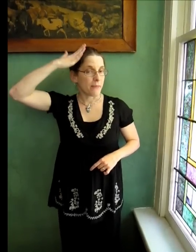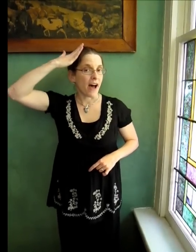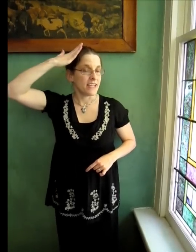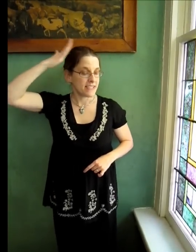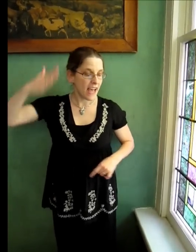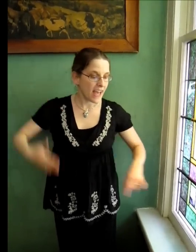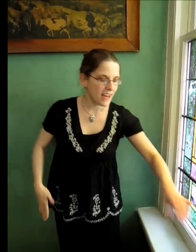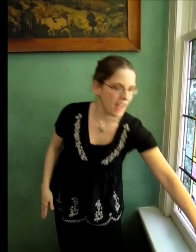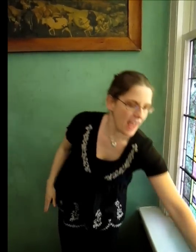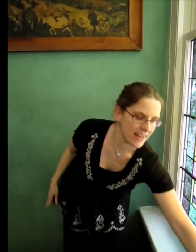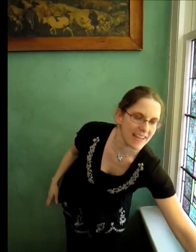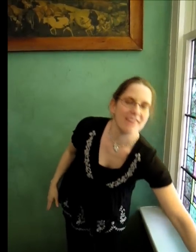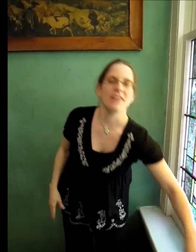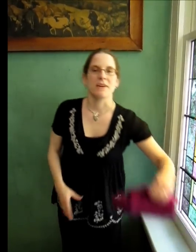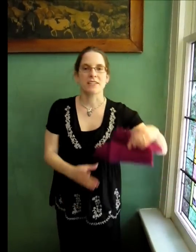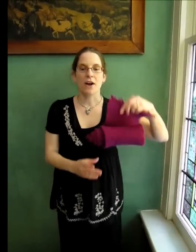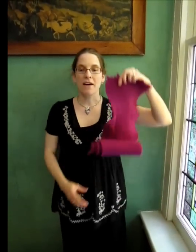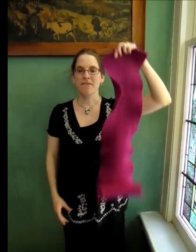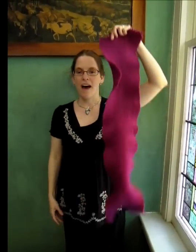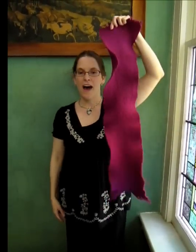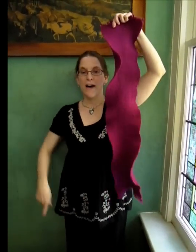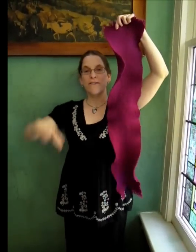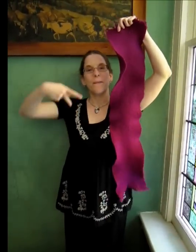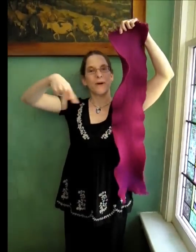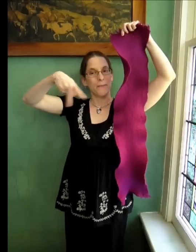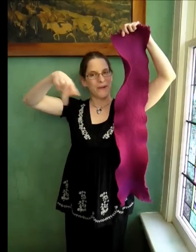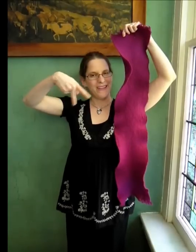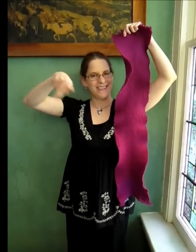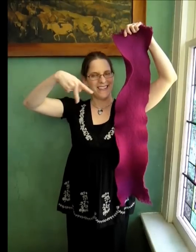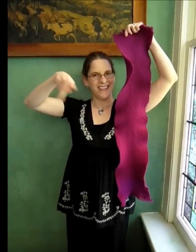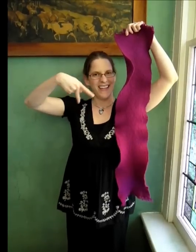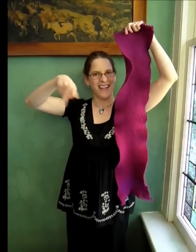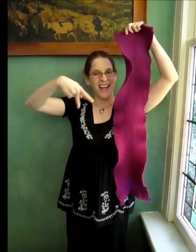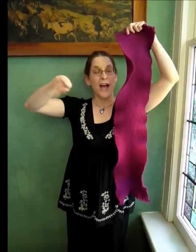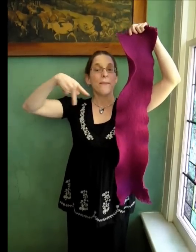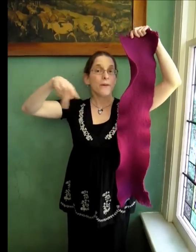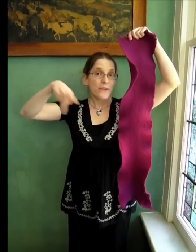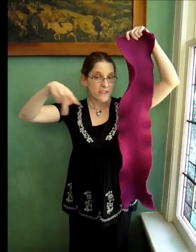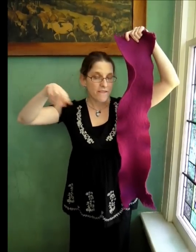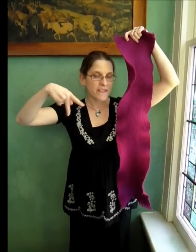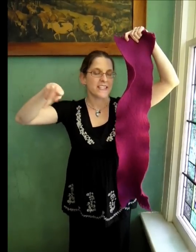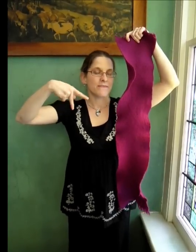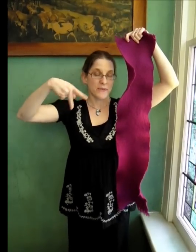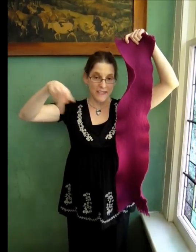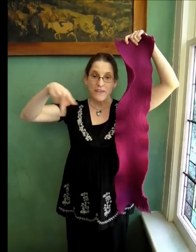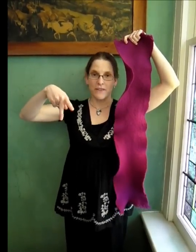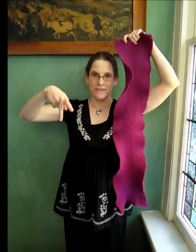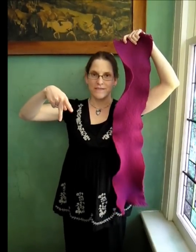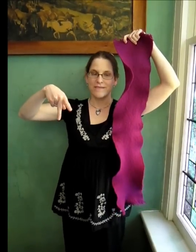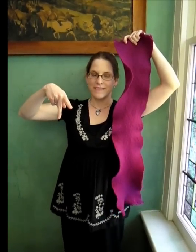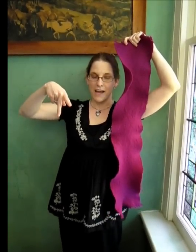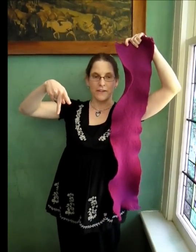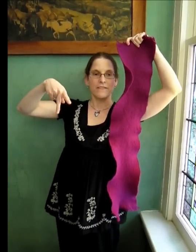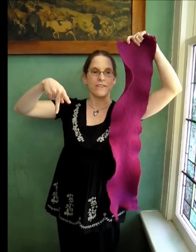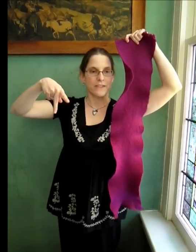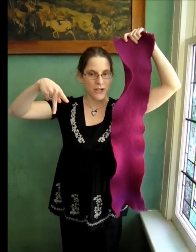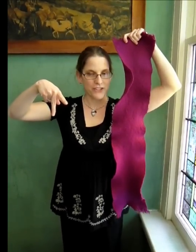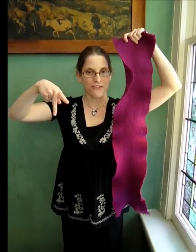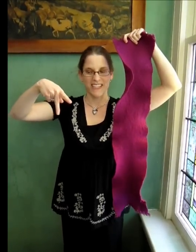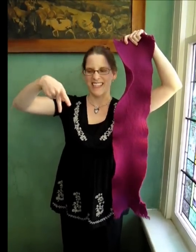upon his head and gave him a scarf of purple. Purple is often the most difficult color for small children to sign